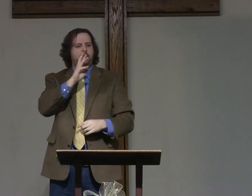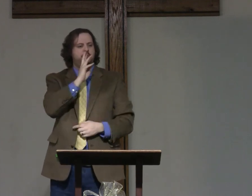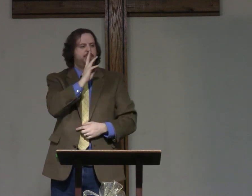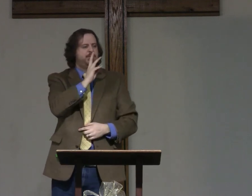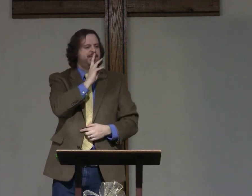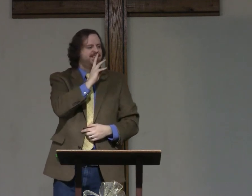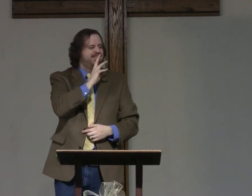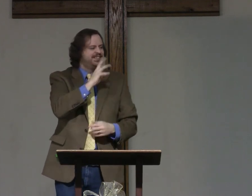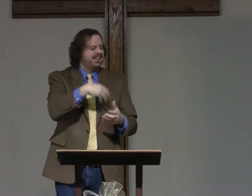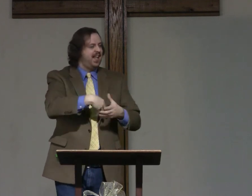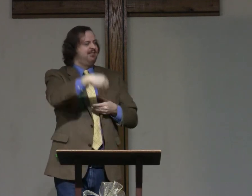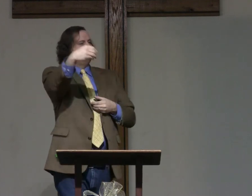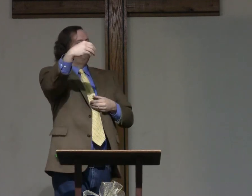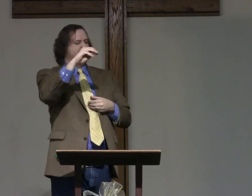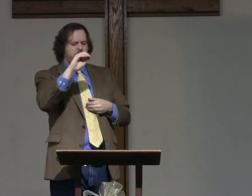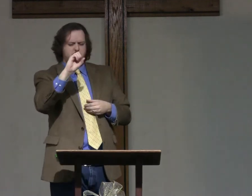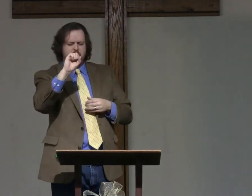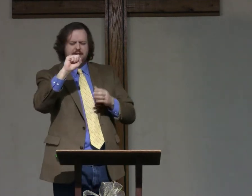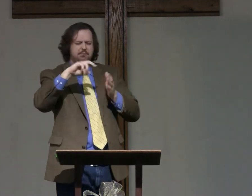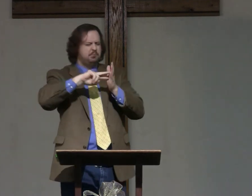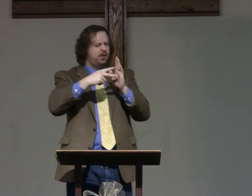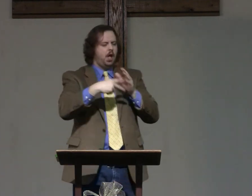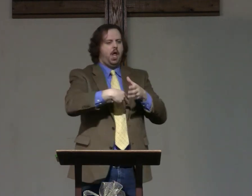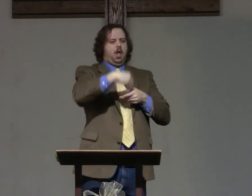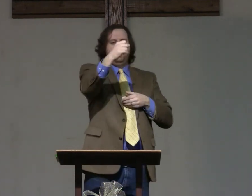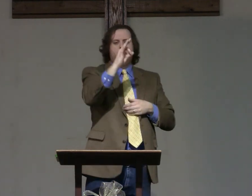out of the water.